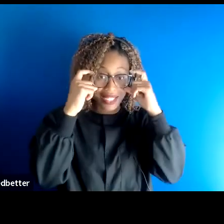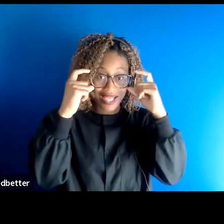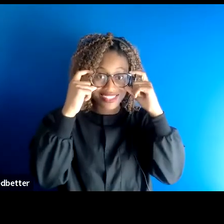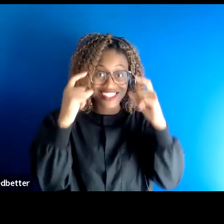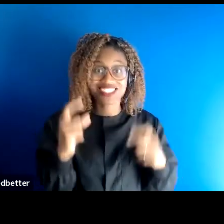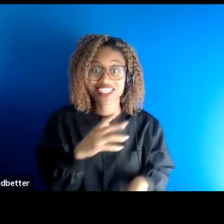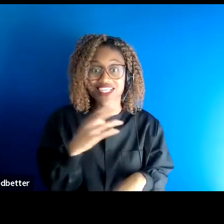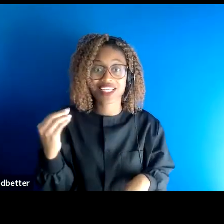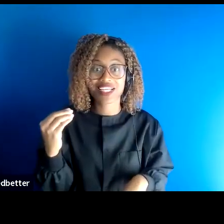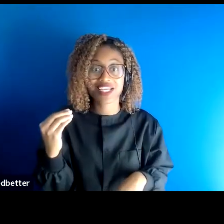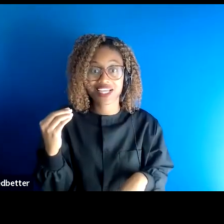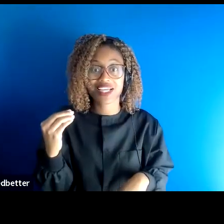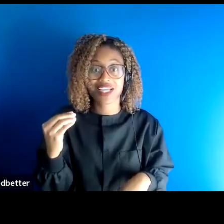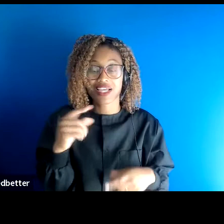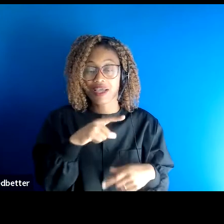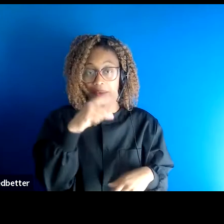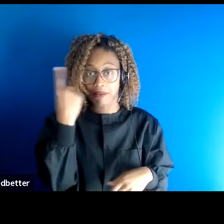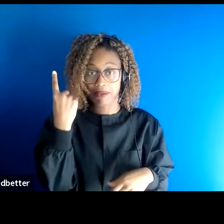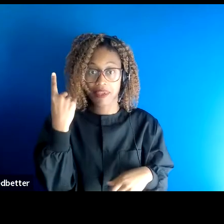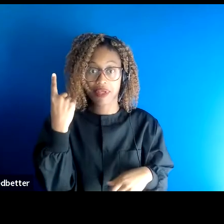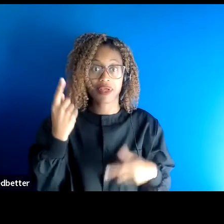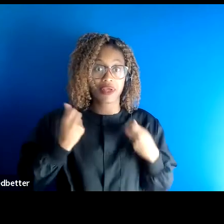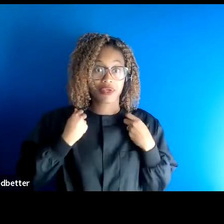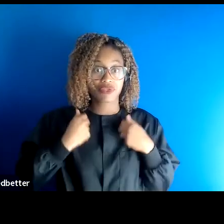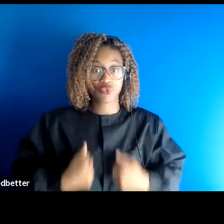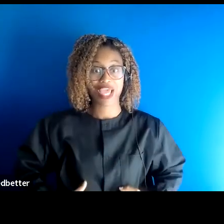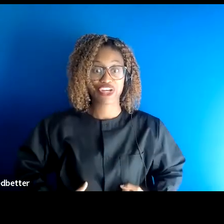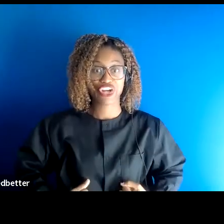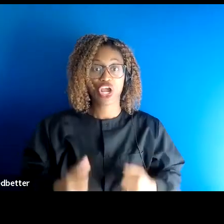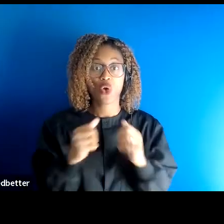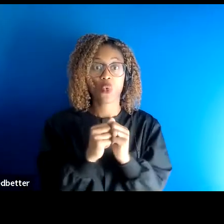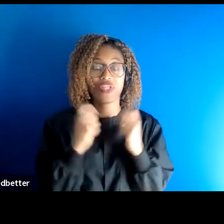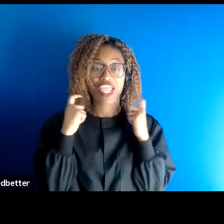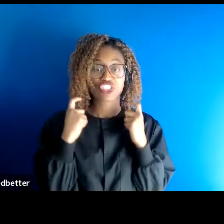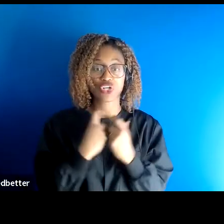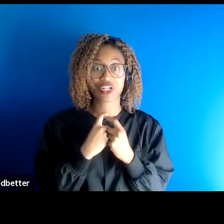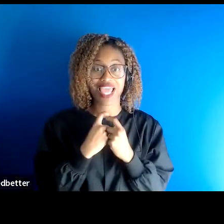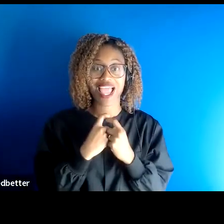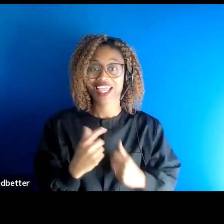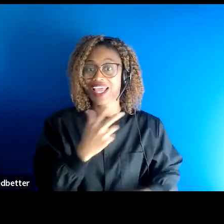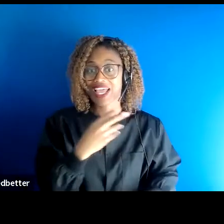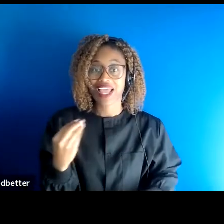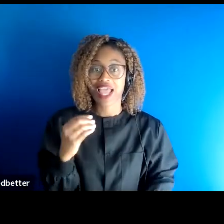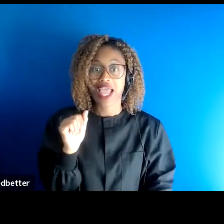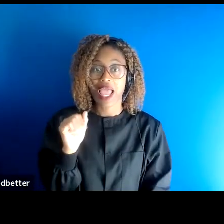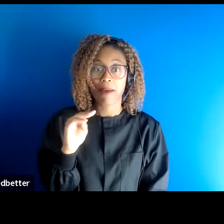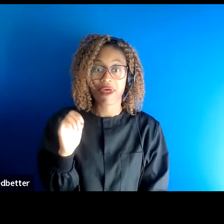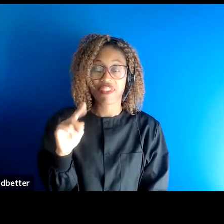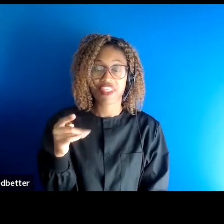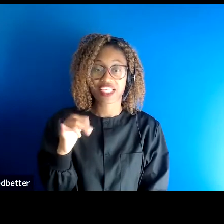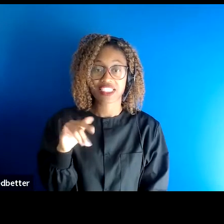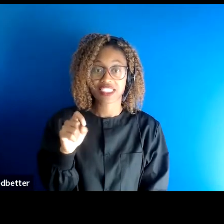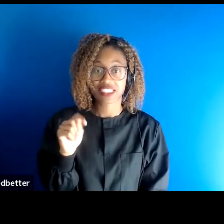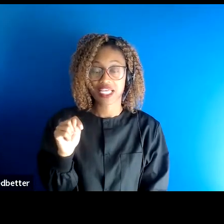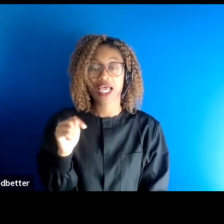glasses and wearing a black sweater with a turtleneck and an amethyst pendant and